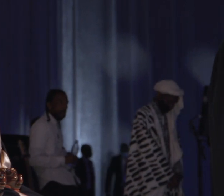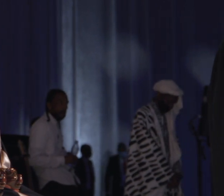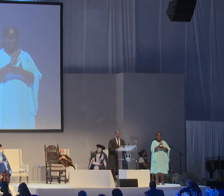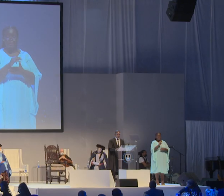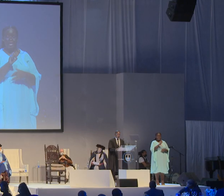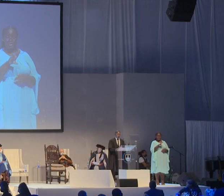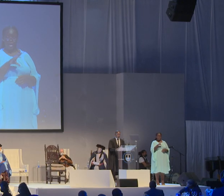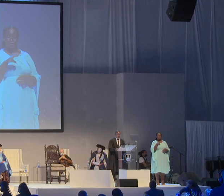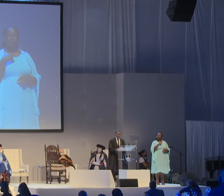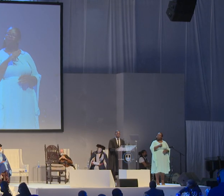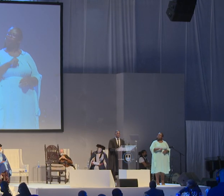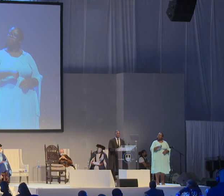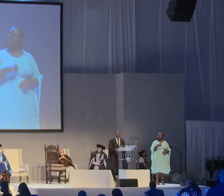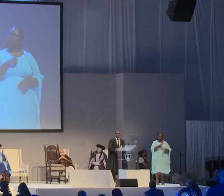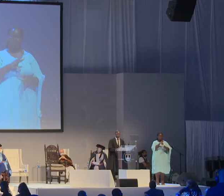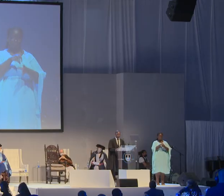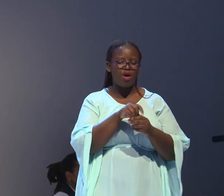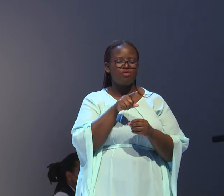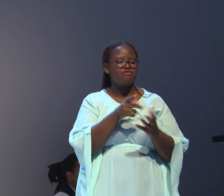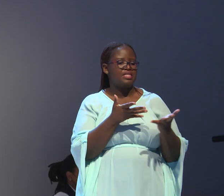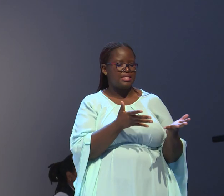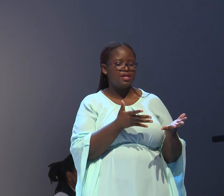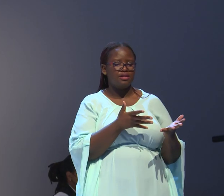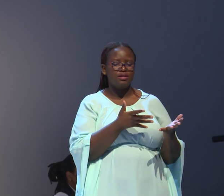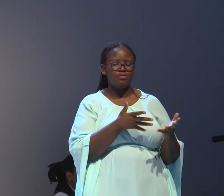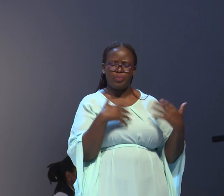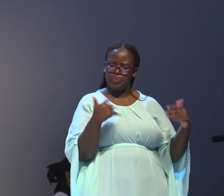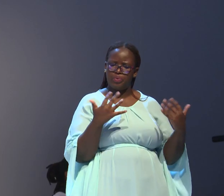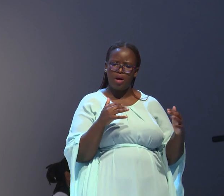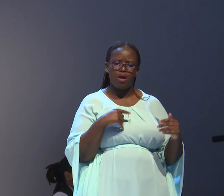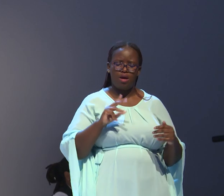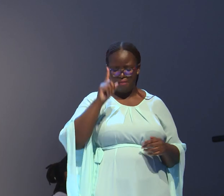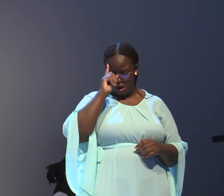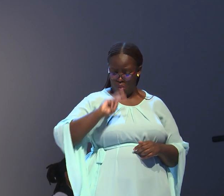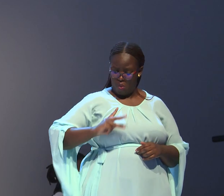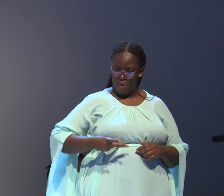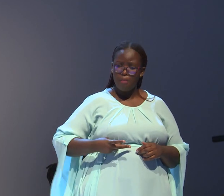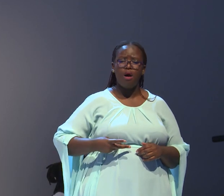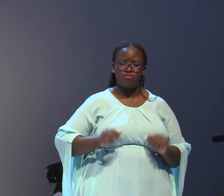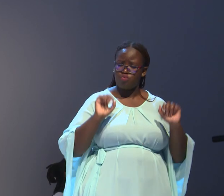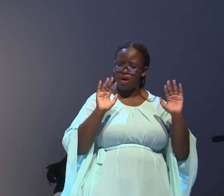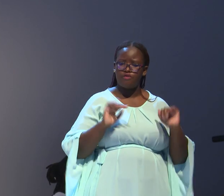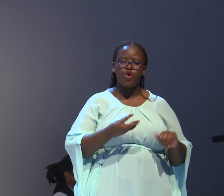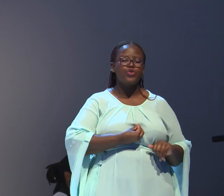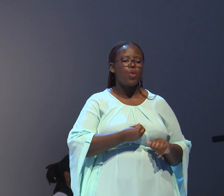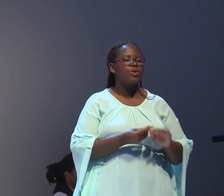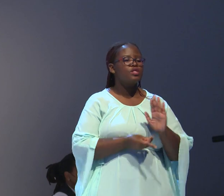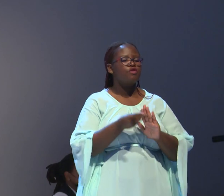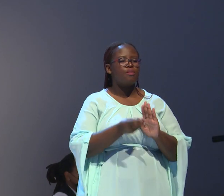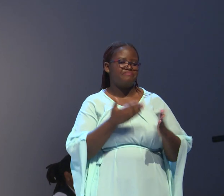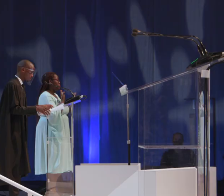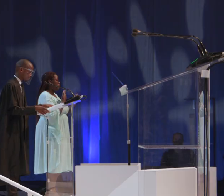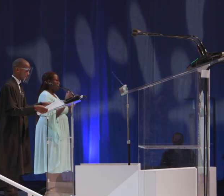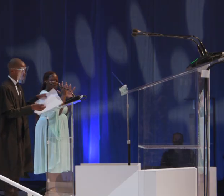SRC, we are proud to be part of this installation of such a phenomenal black woman who is pro the youth development. I